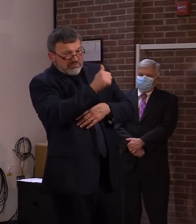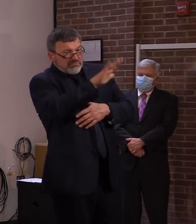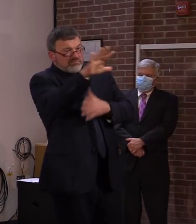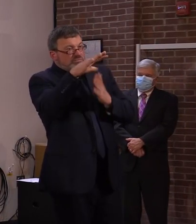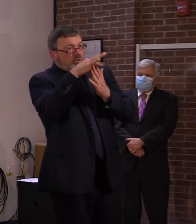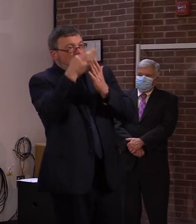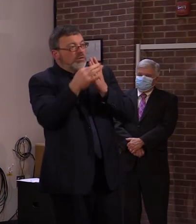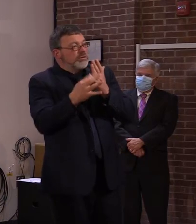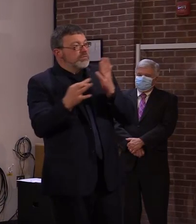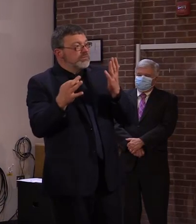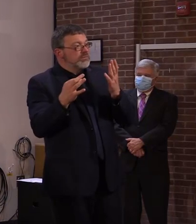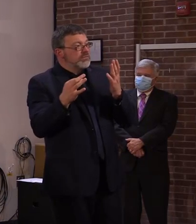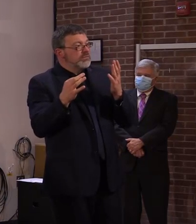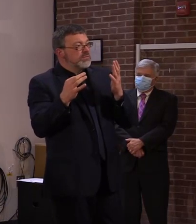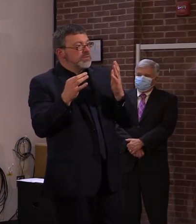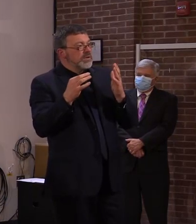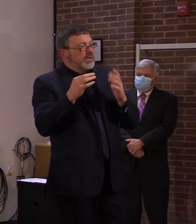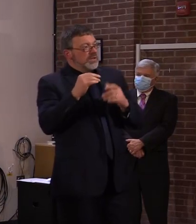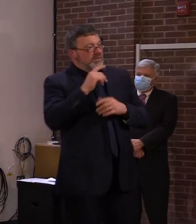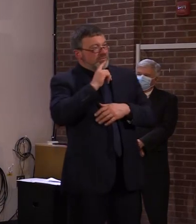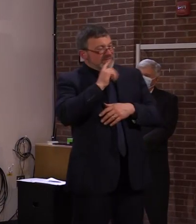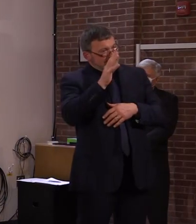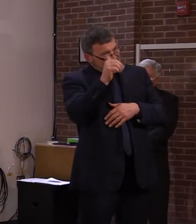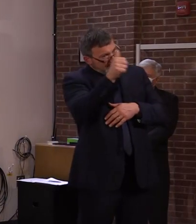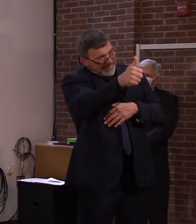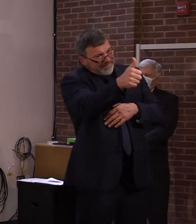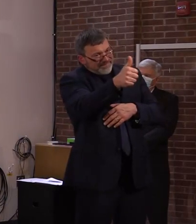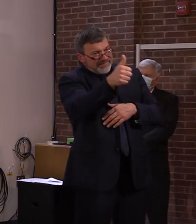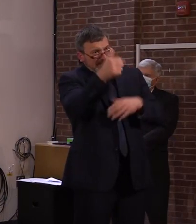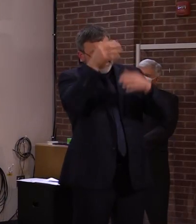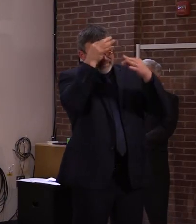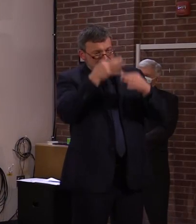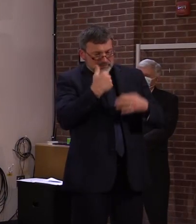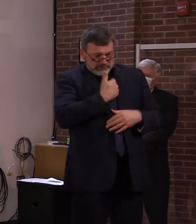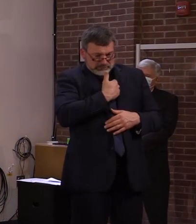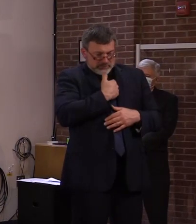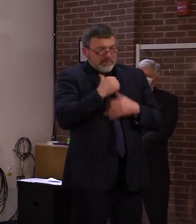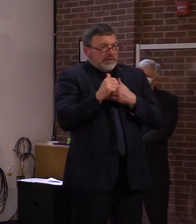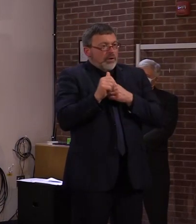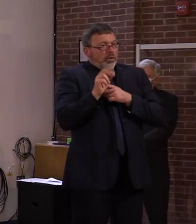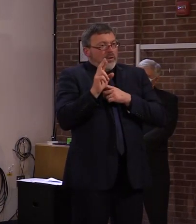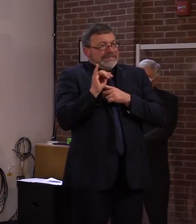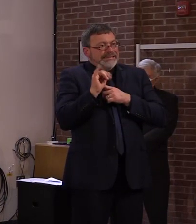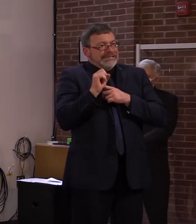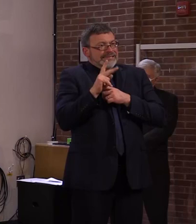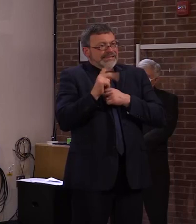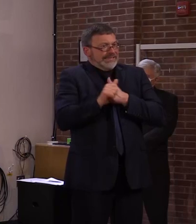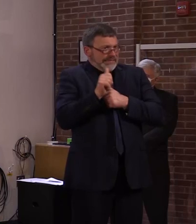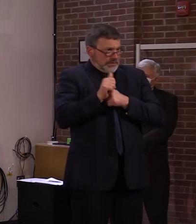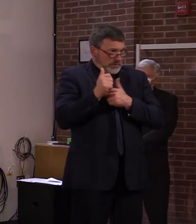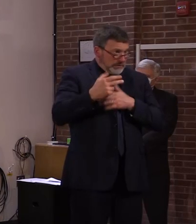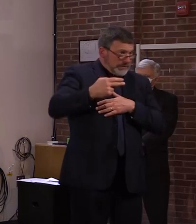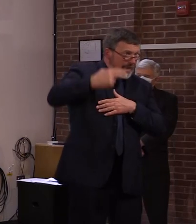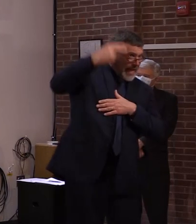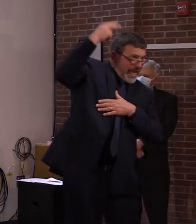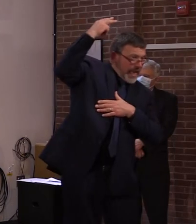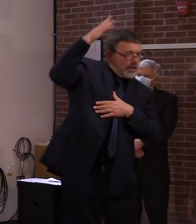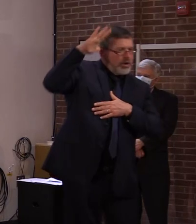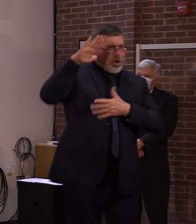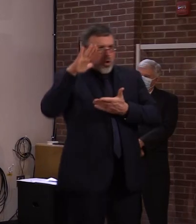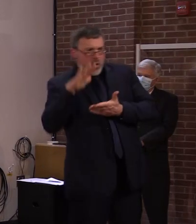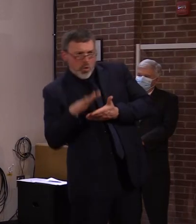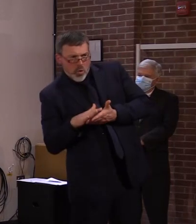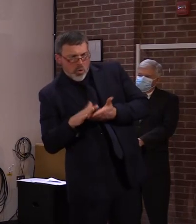determining your own risks as well. I think the older you are, I think it's a better idea to get